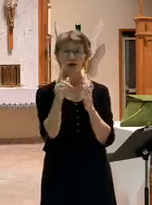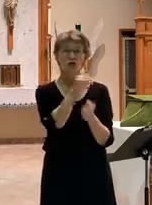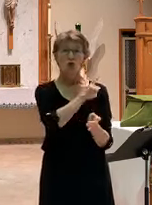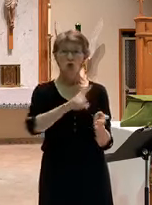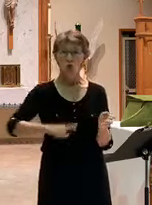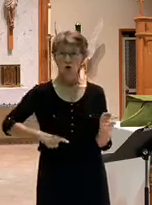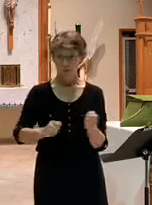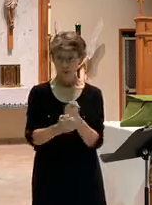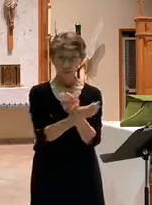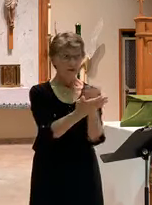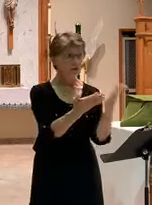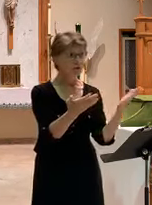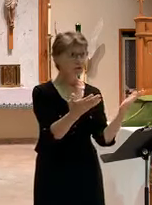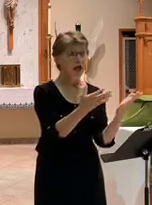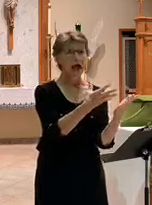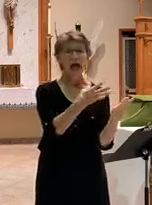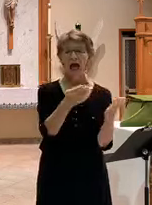The Lord be with you.